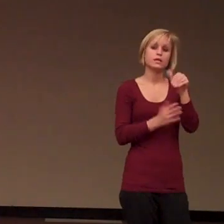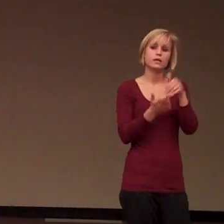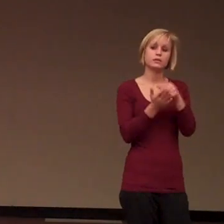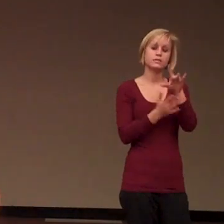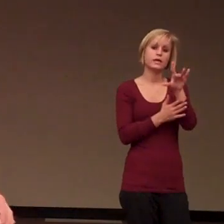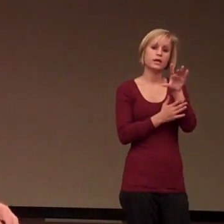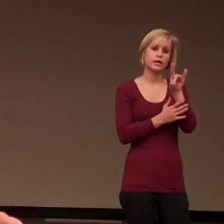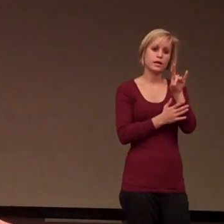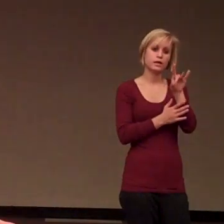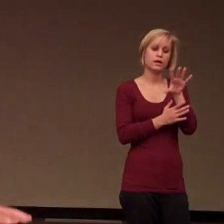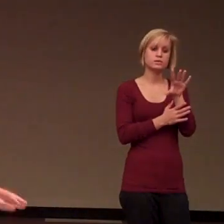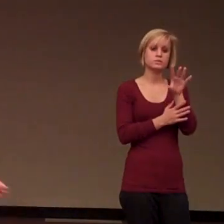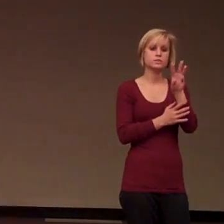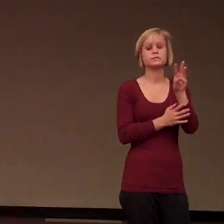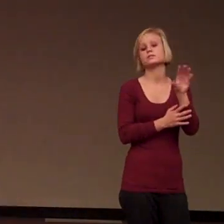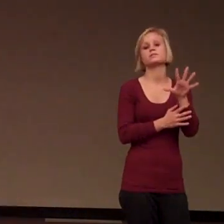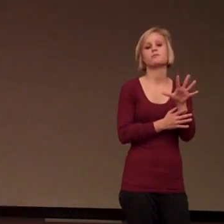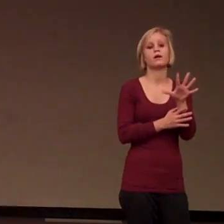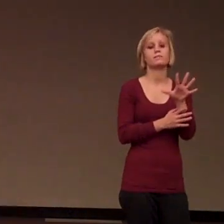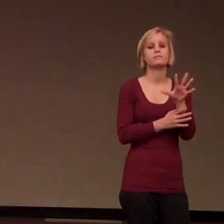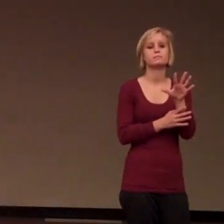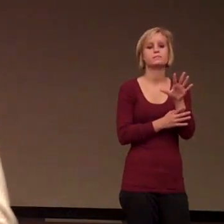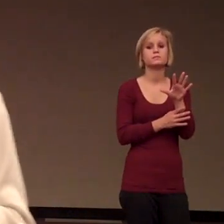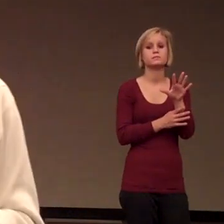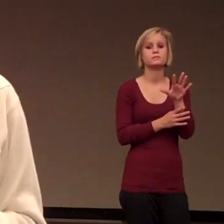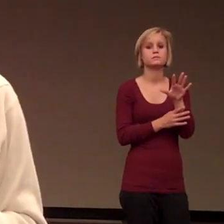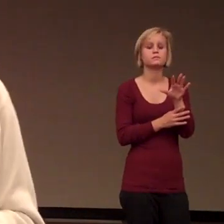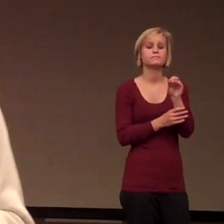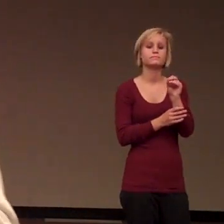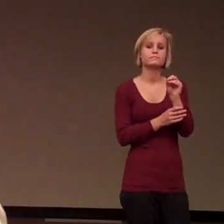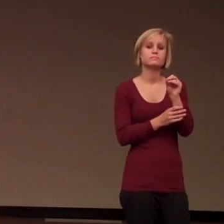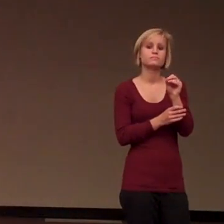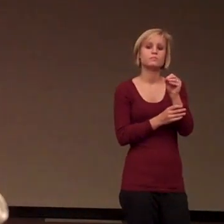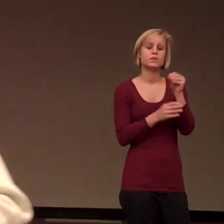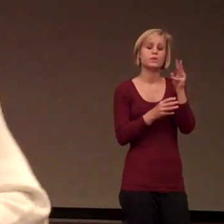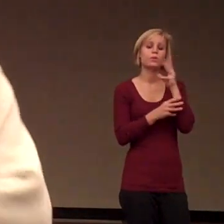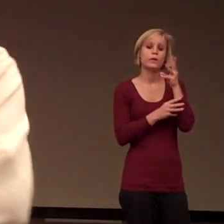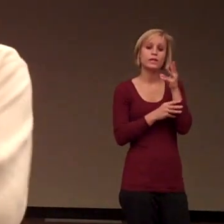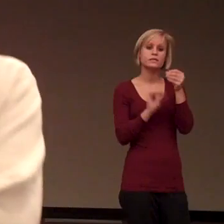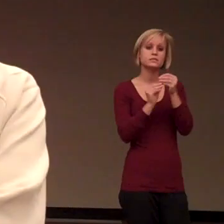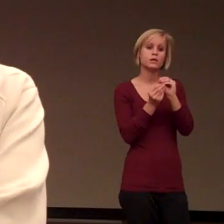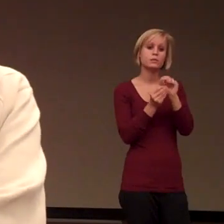490,865. In Wheeling, number of slaves, about 70.